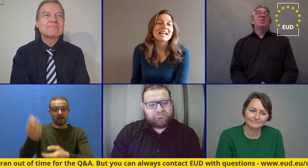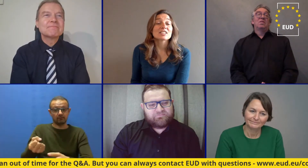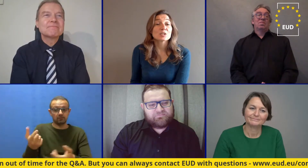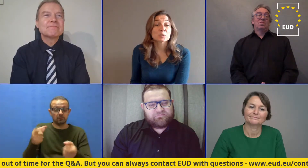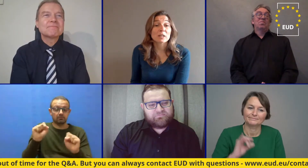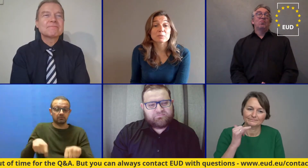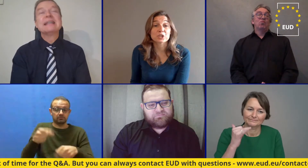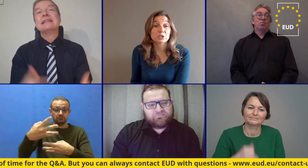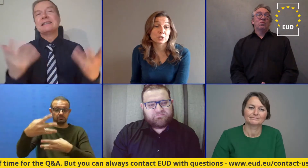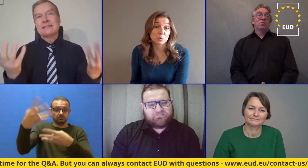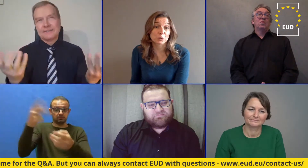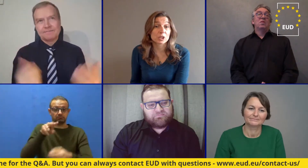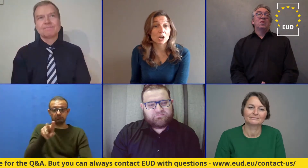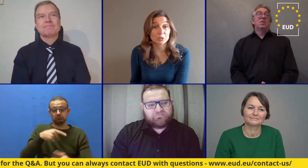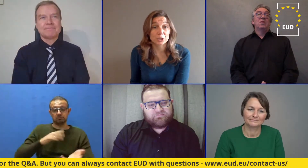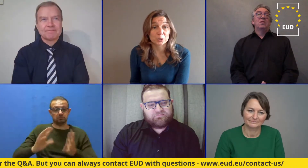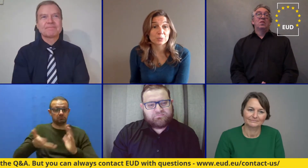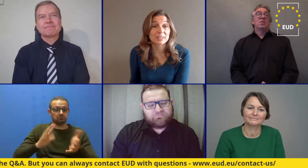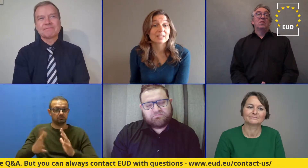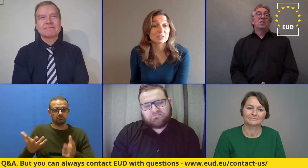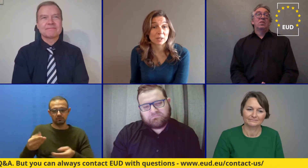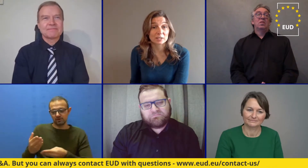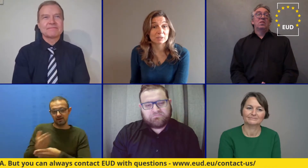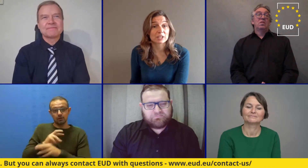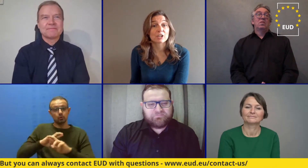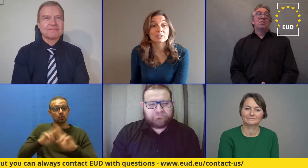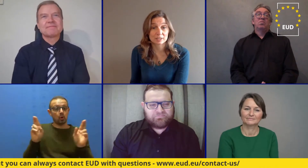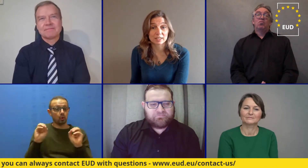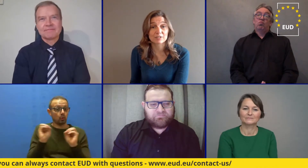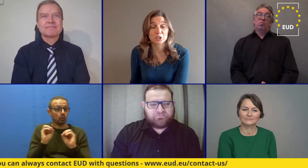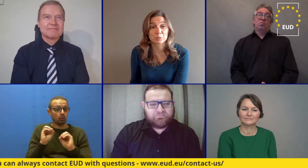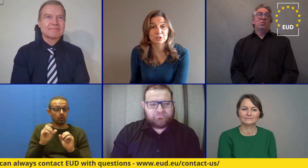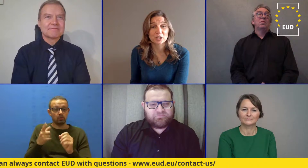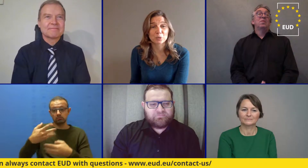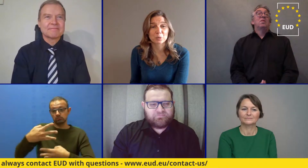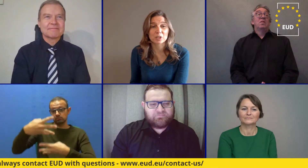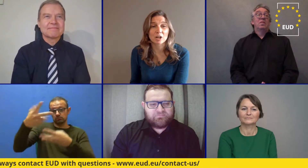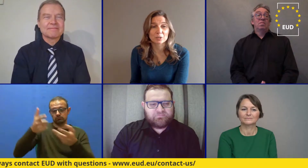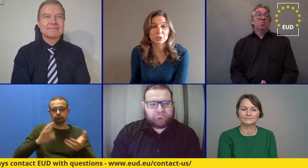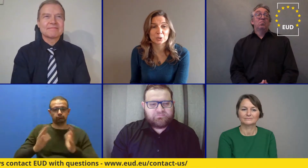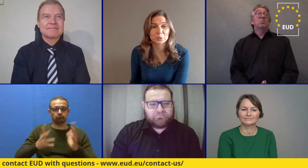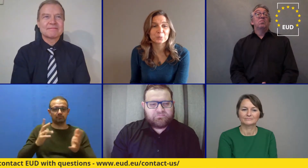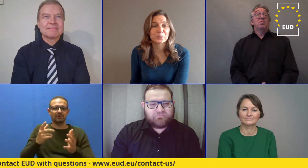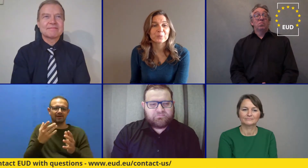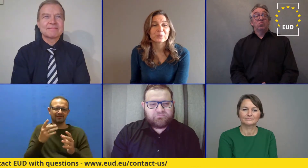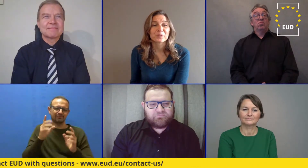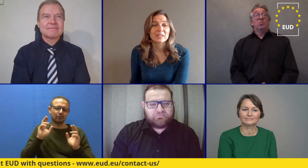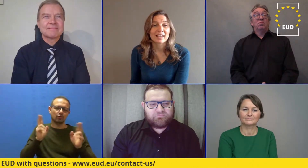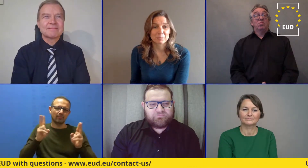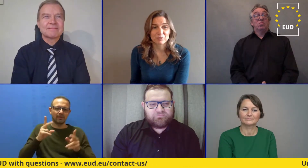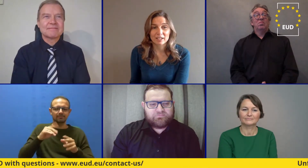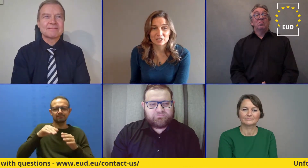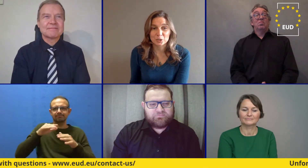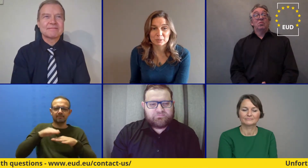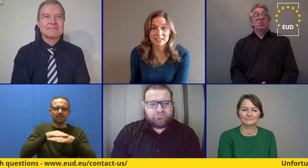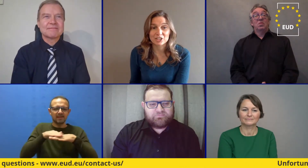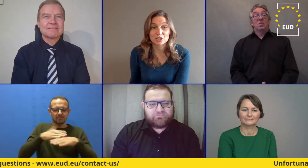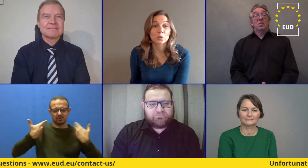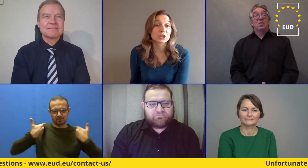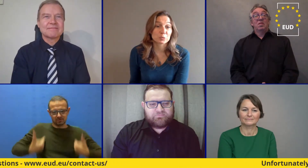It's also possible to work with an auto cue. That's another possibility. There are deaf interpreters that work with an auto cue and provide an interpretation, or you can